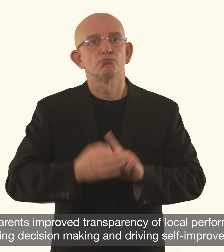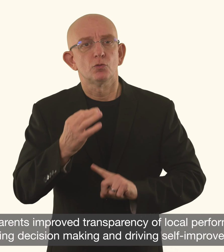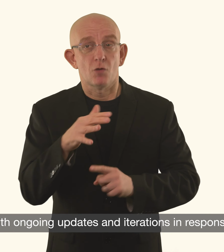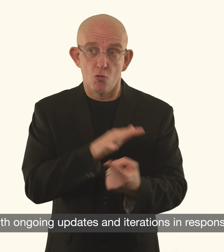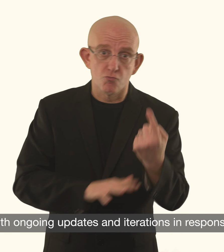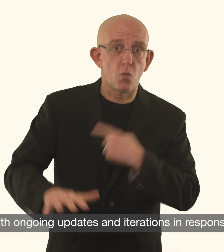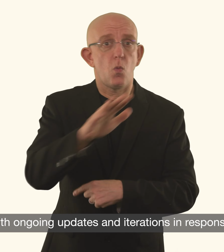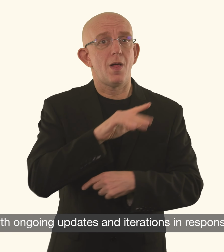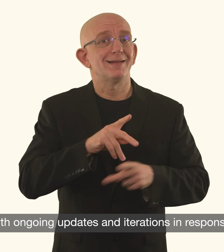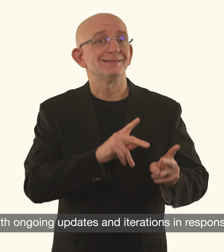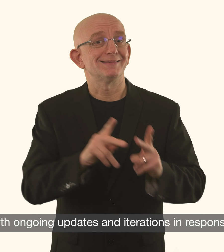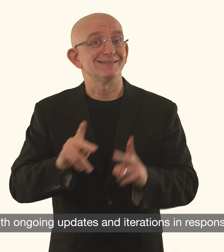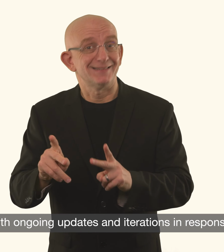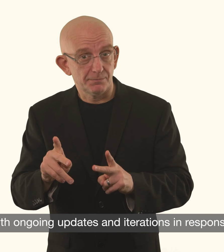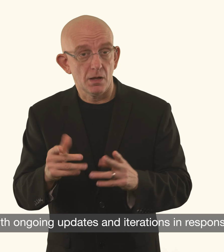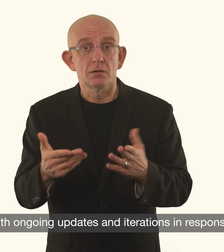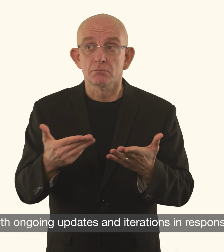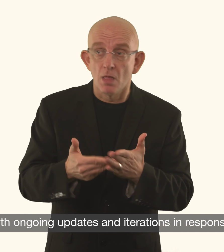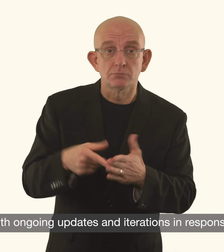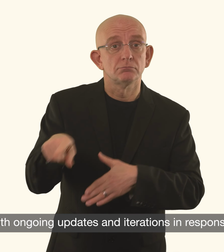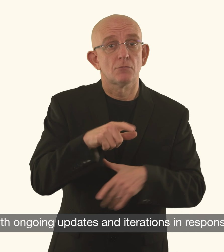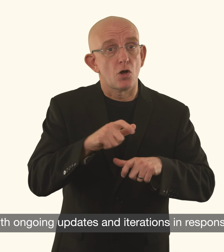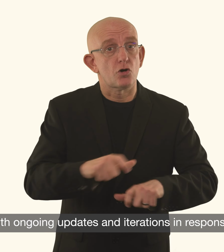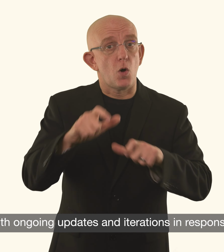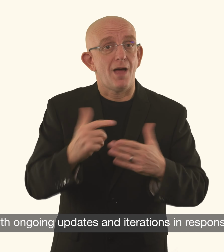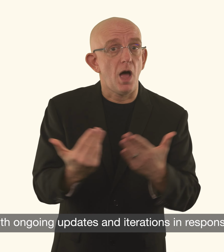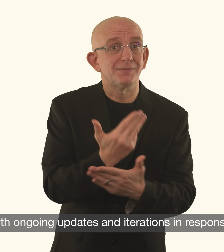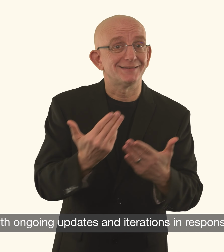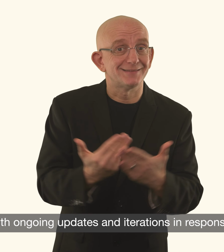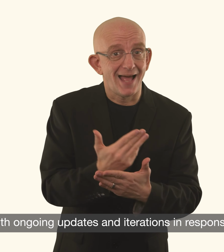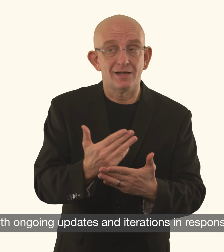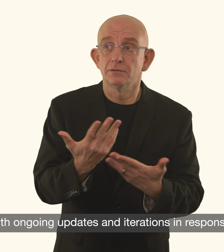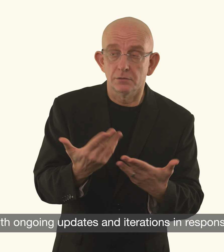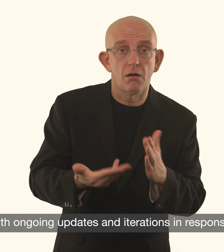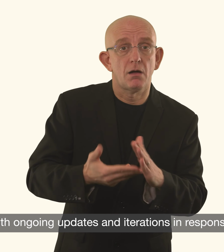-improvement across the system, with ongoing updates and iterations in response to user feedback.